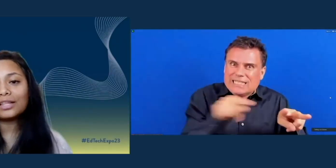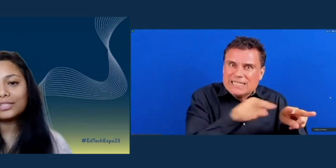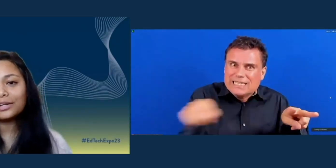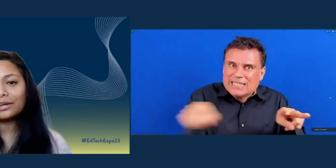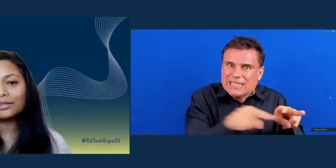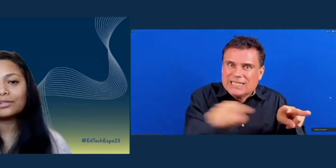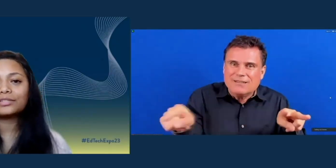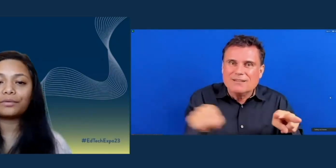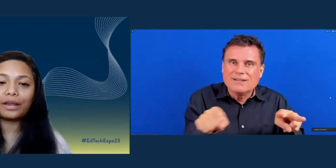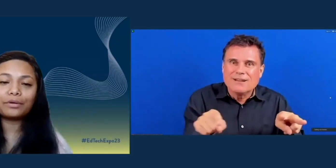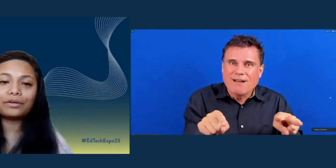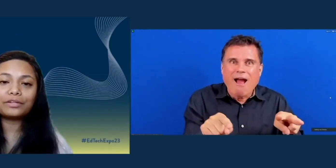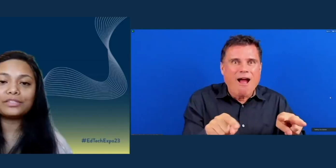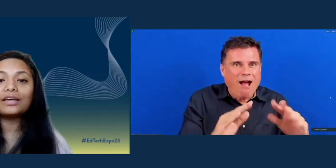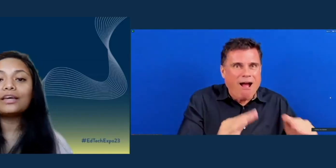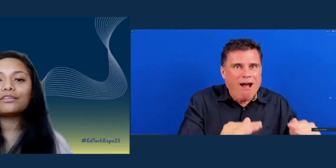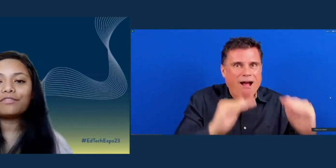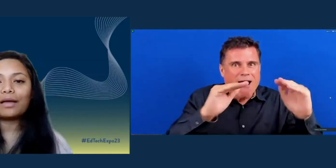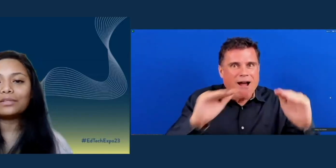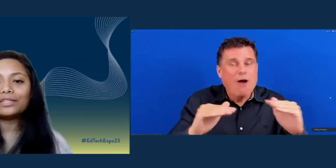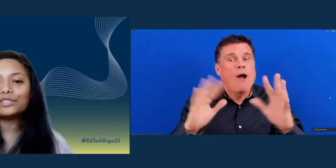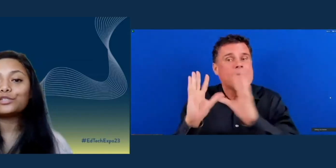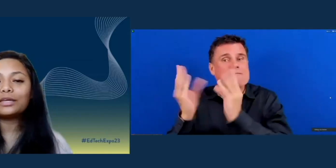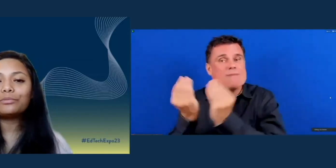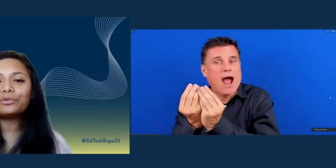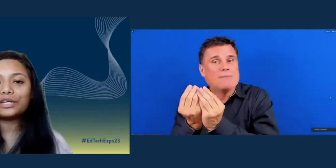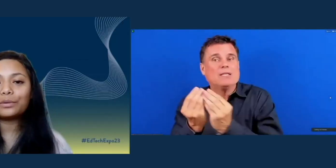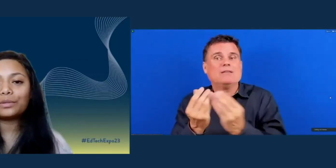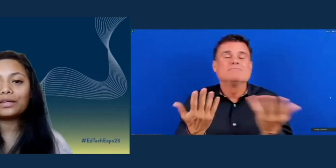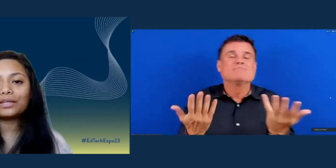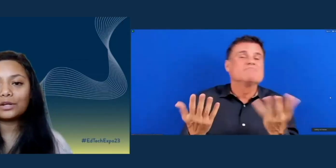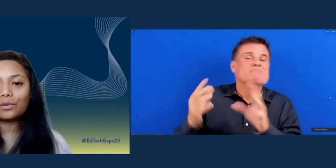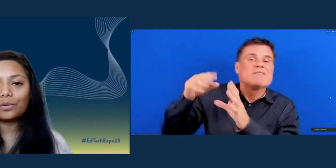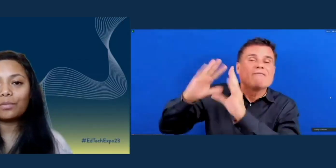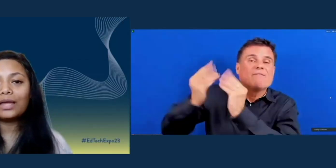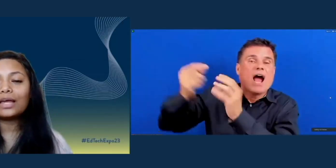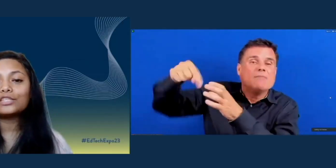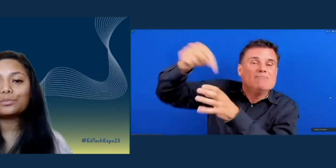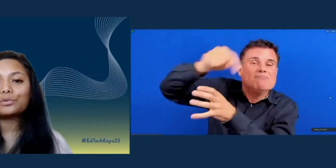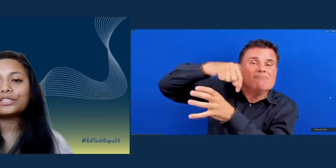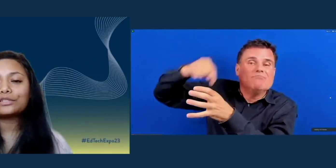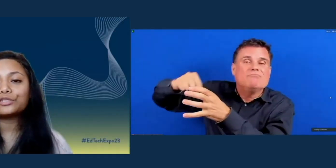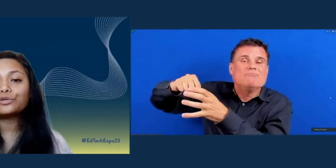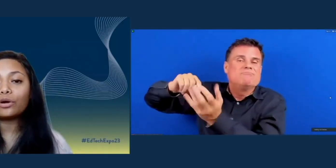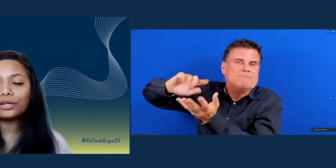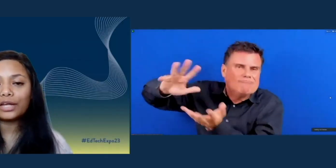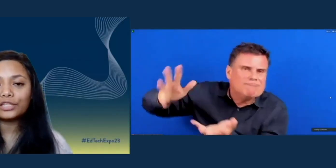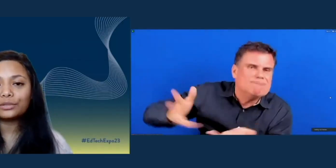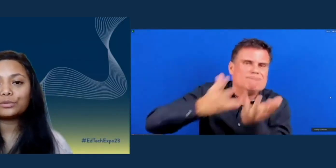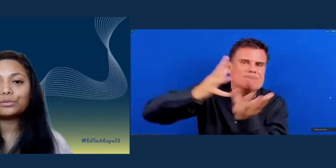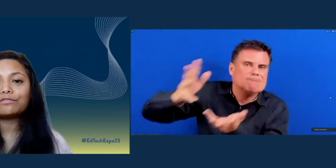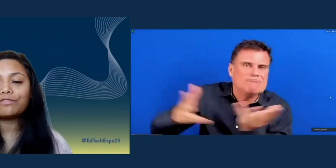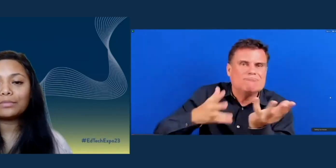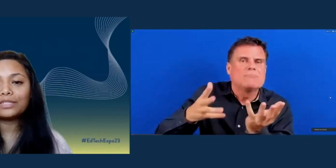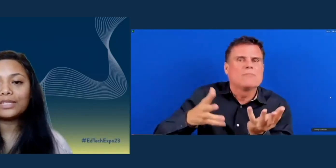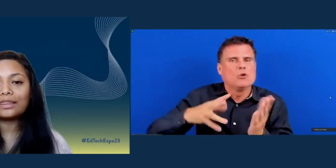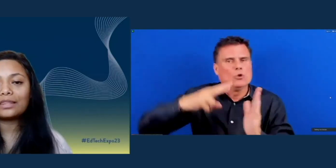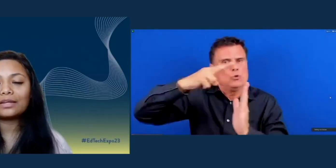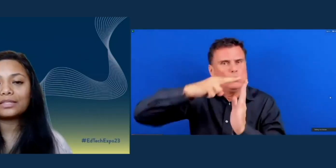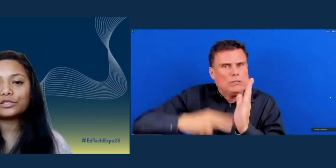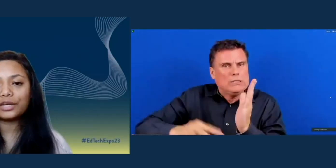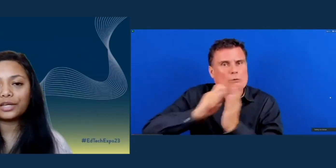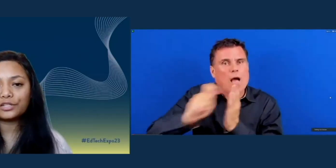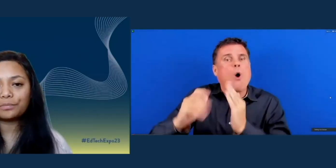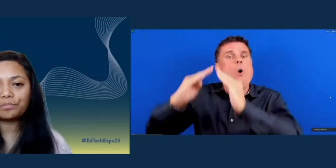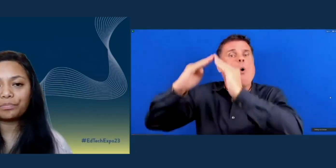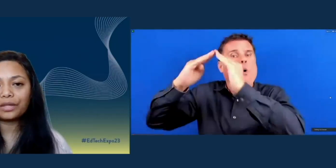the aunts and uncles, the grandparents, the families to keep reading with their kids at home and supporting a stronger connection between families and their